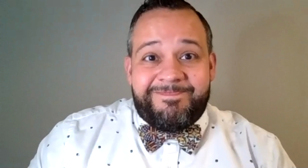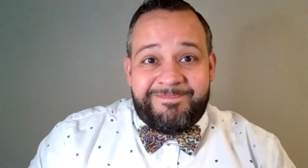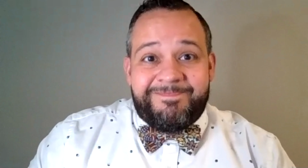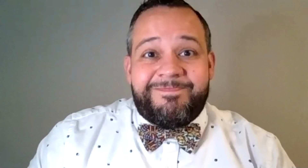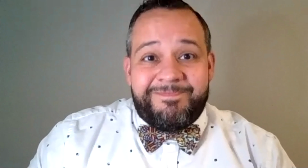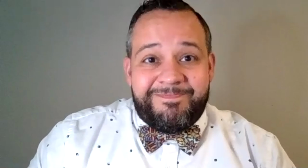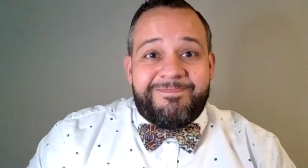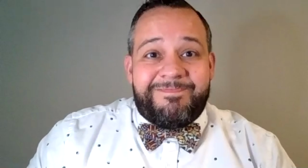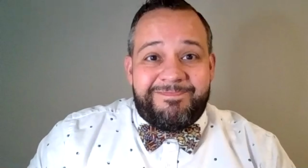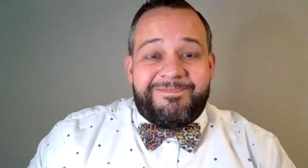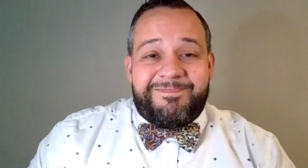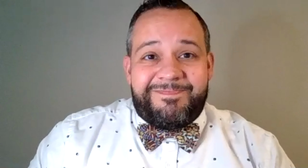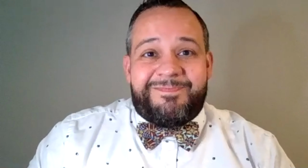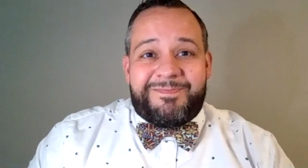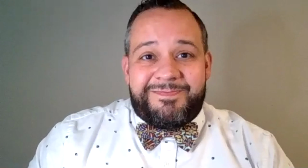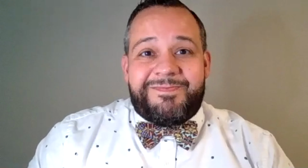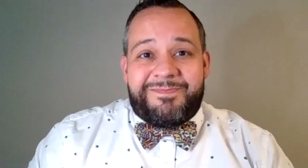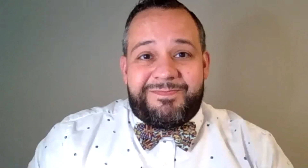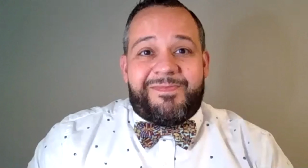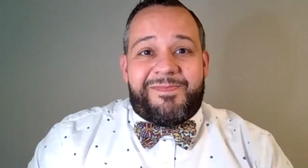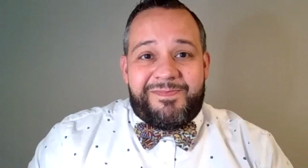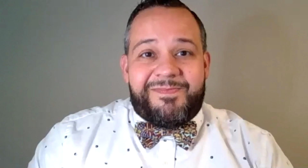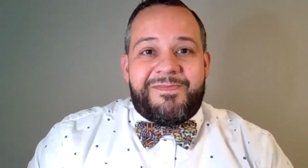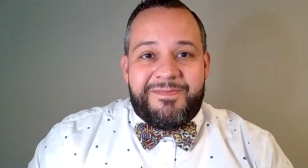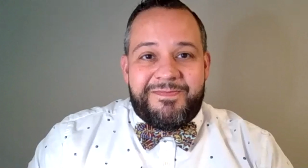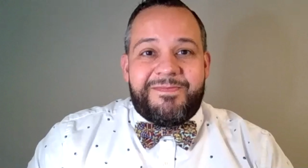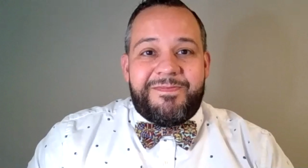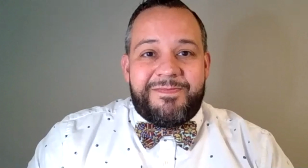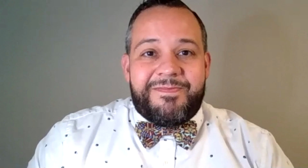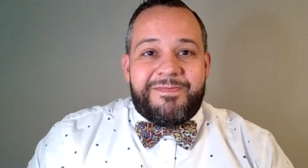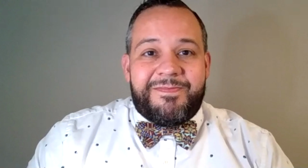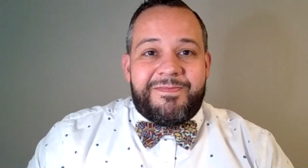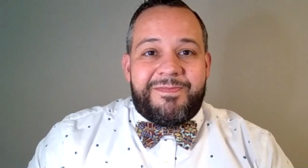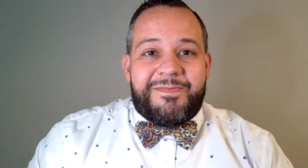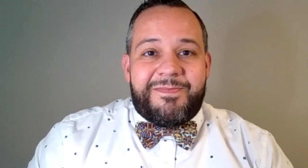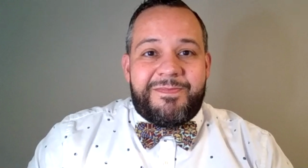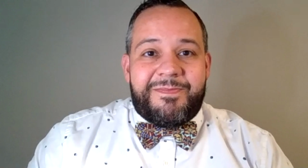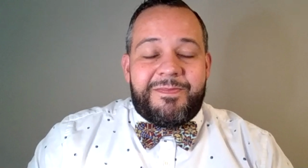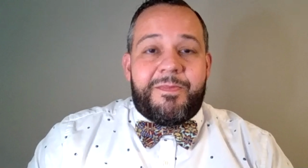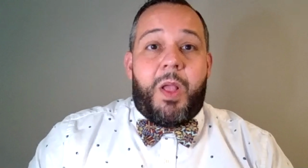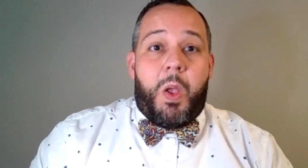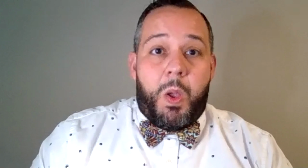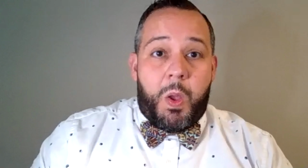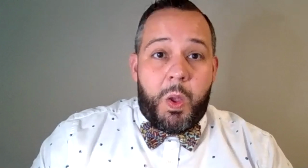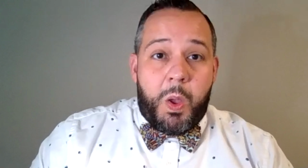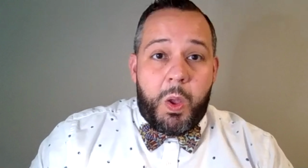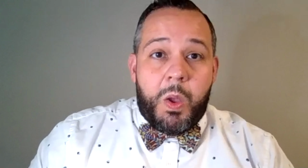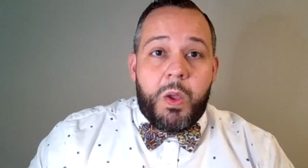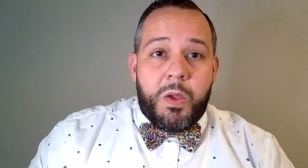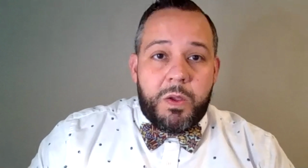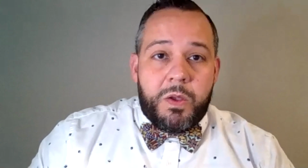said yes. I agree with you, Juan. Definitely. I feel like all the presenters have really given us some really valuable